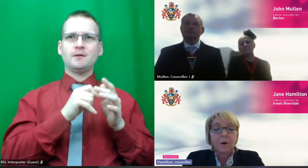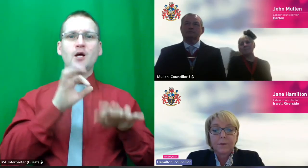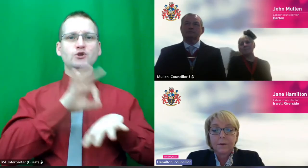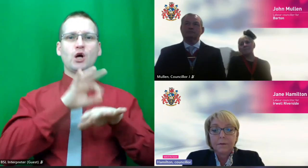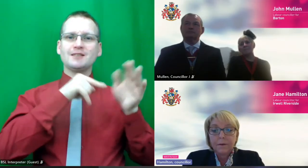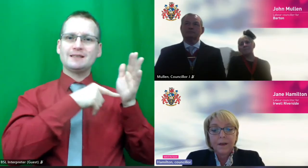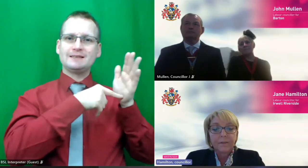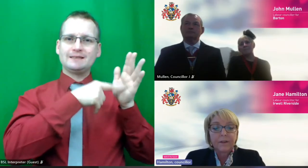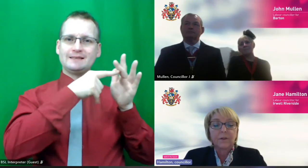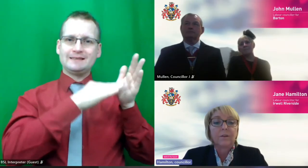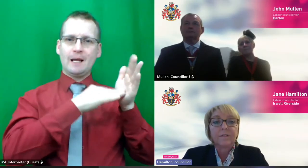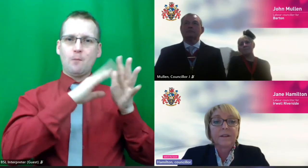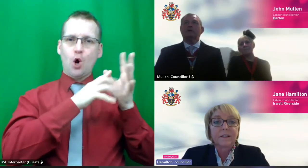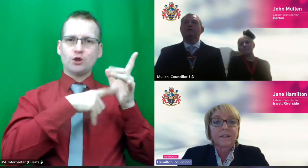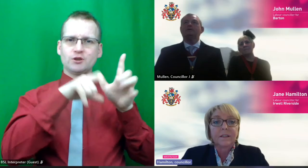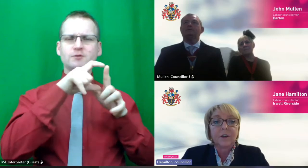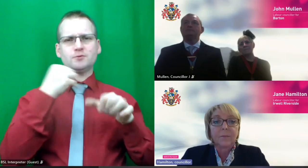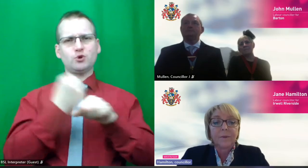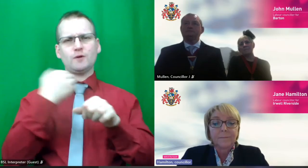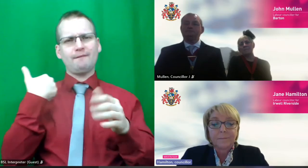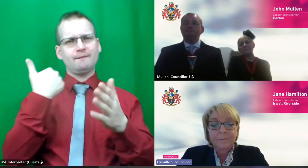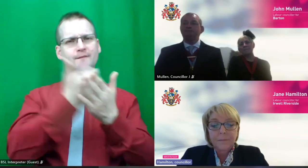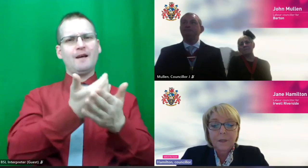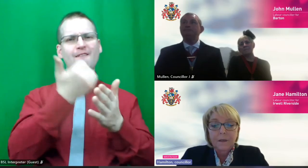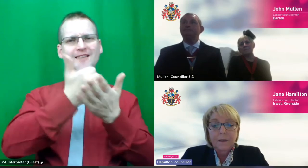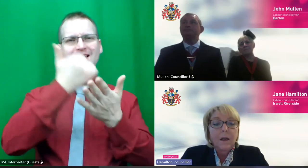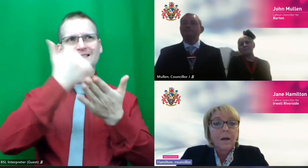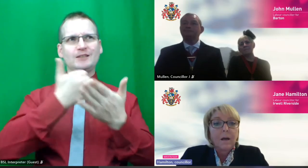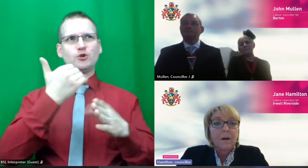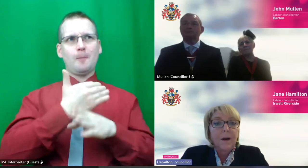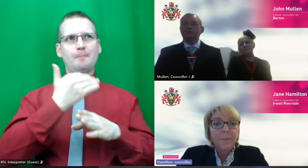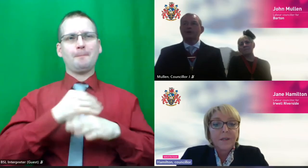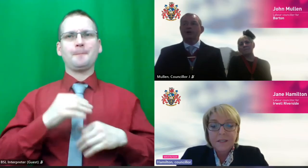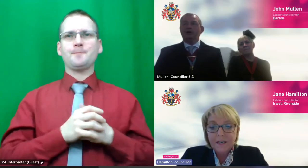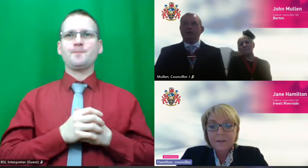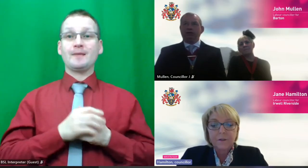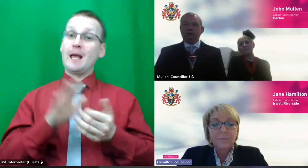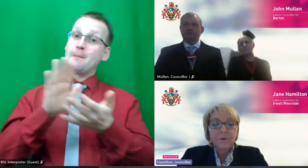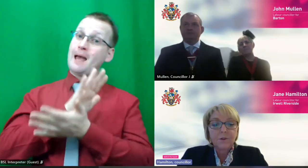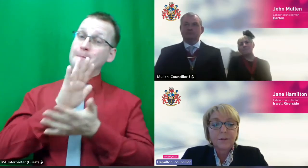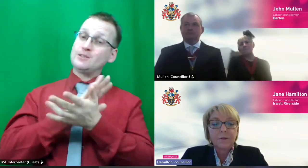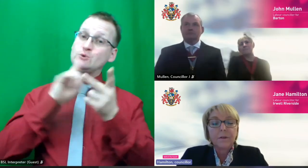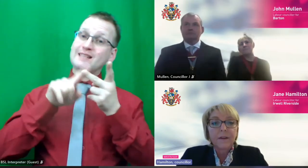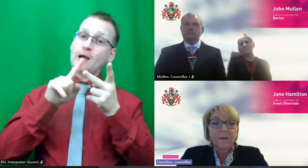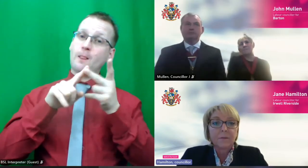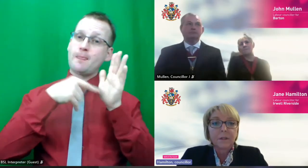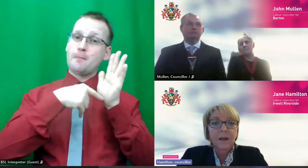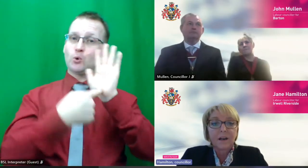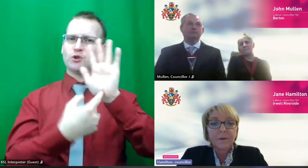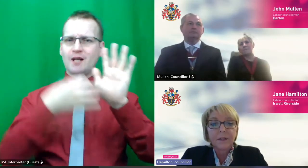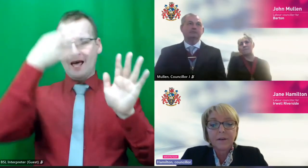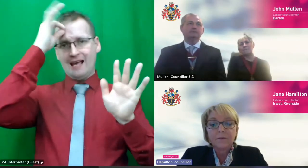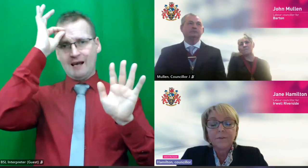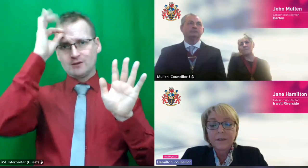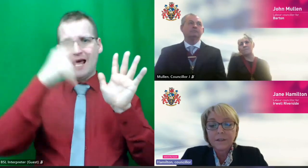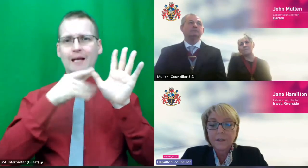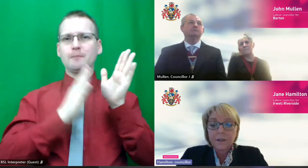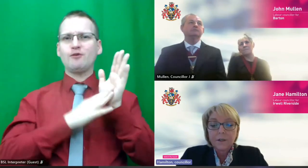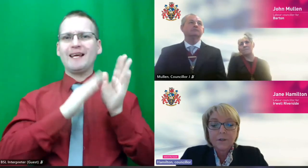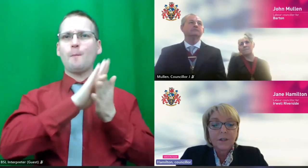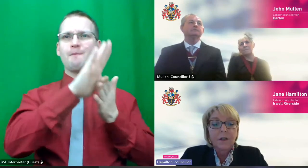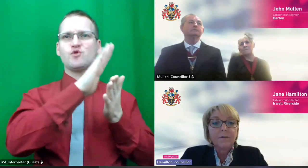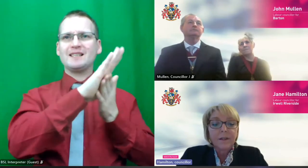Tim Warden on having done a fantastic job. I'm happy to second the motion of Councillor Anne-Marie